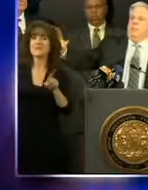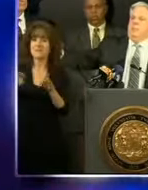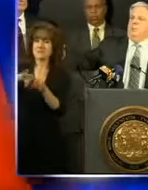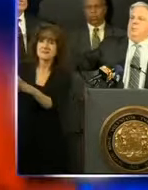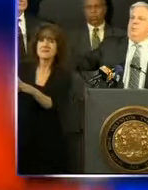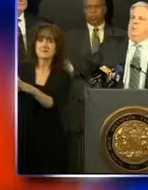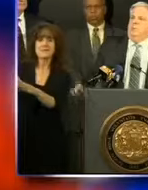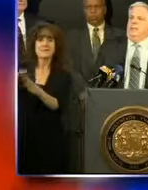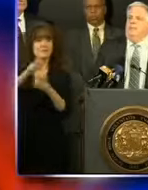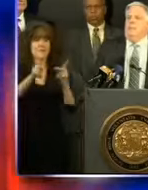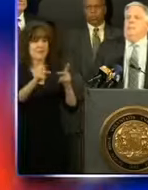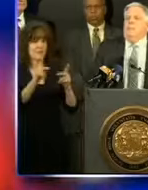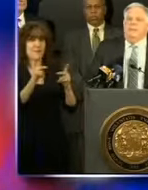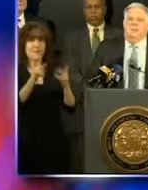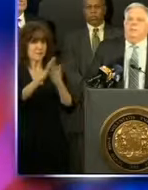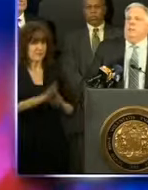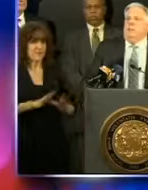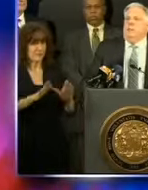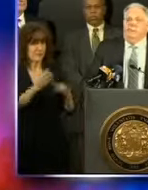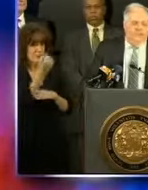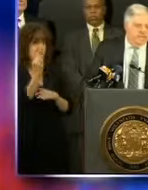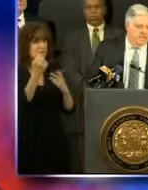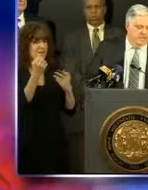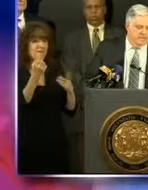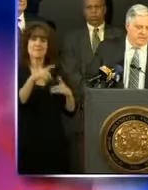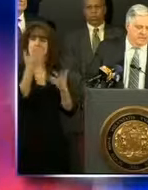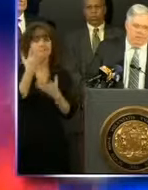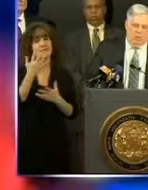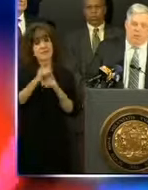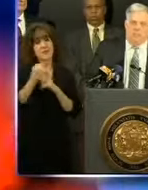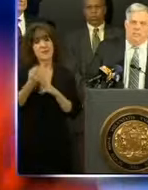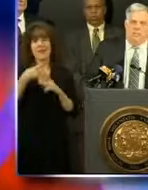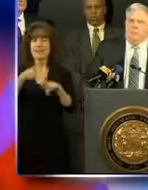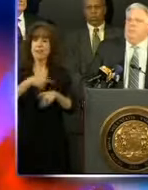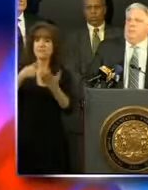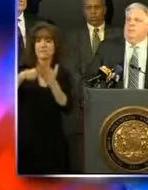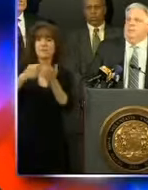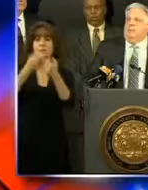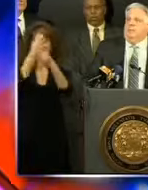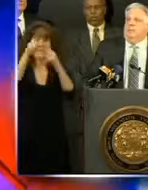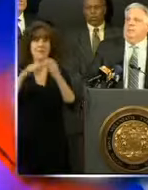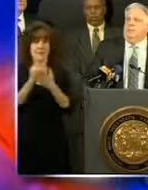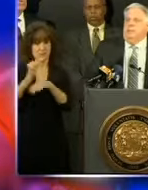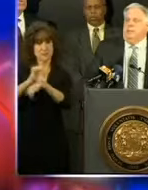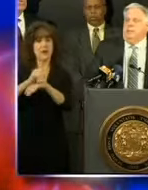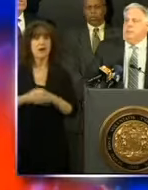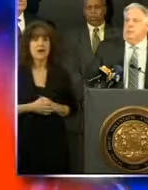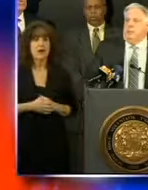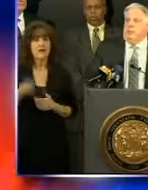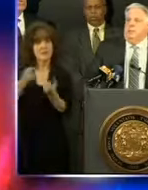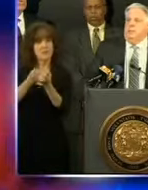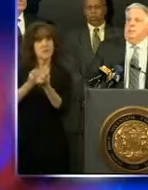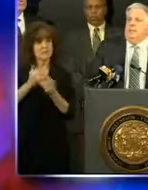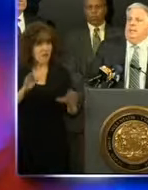from some of the people who were peacefully demonstrating the other day. It's unfortunate. I had a long discussion with the president about this evening. He